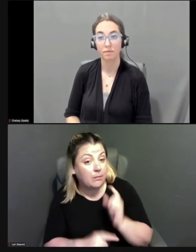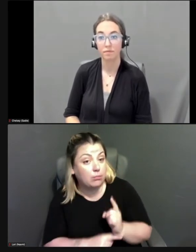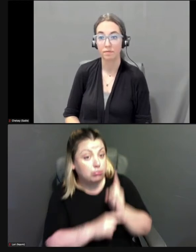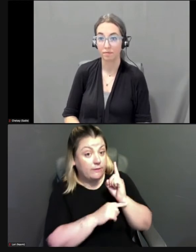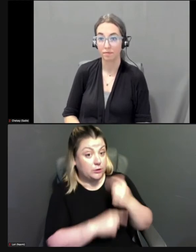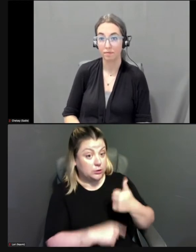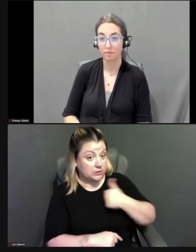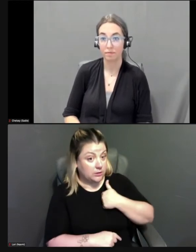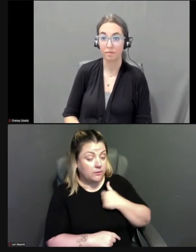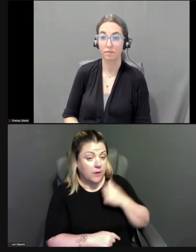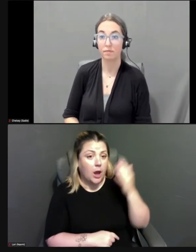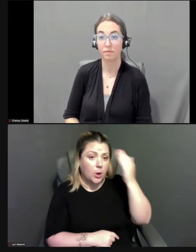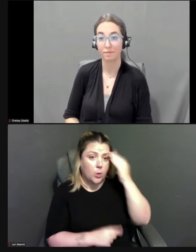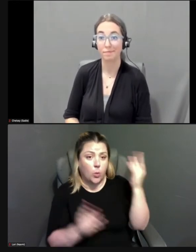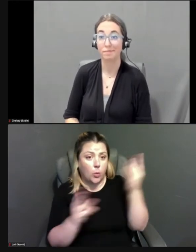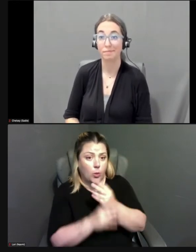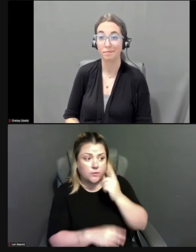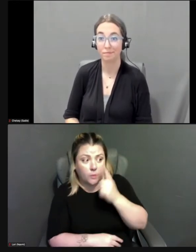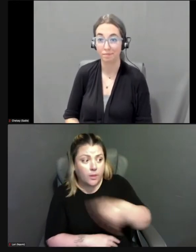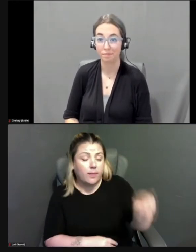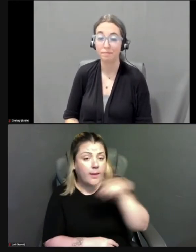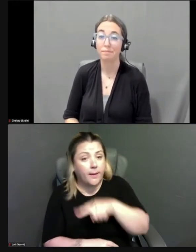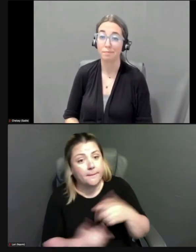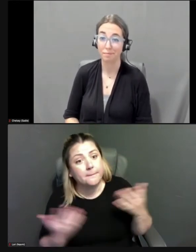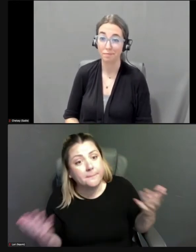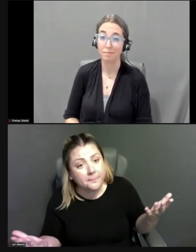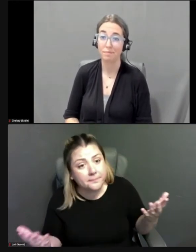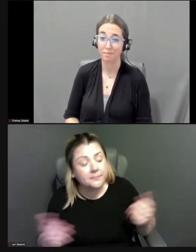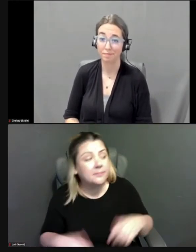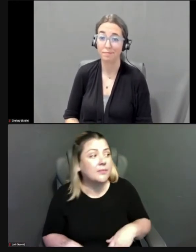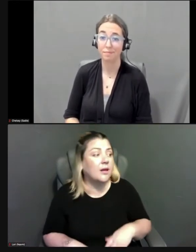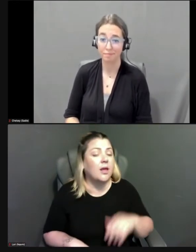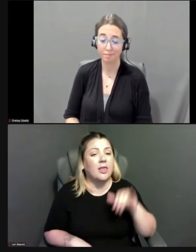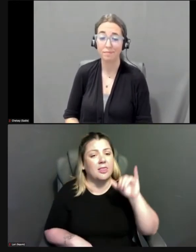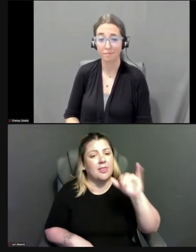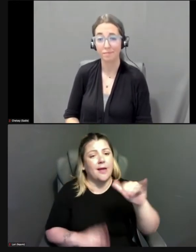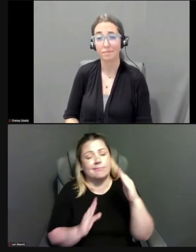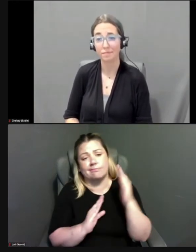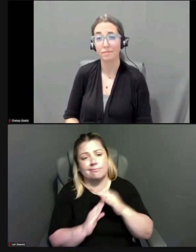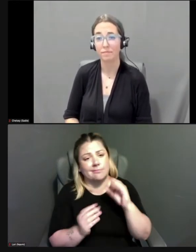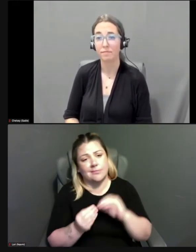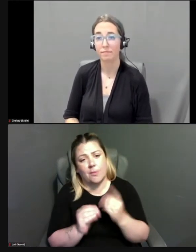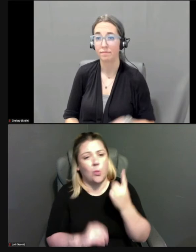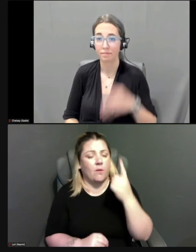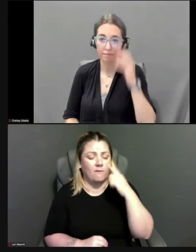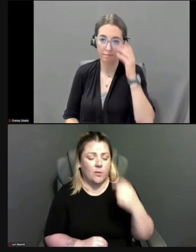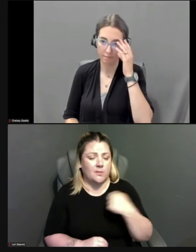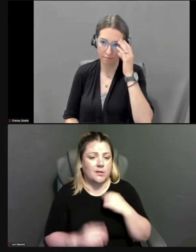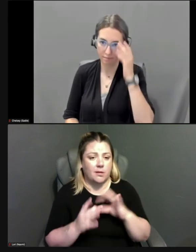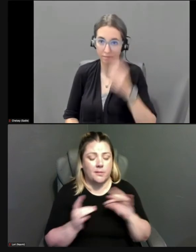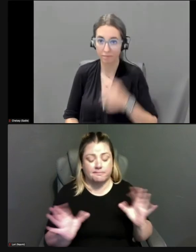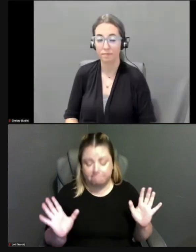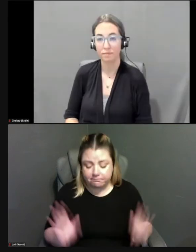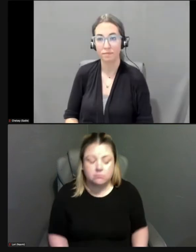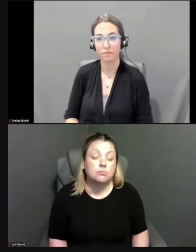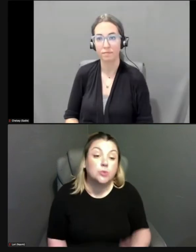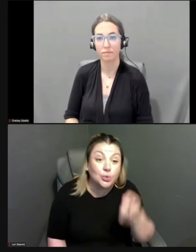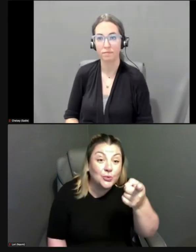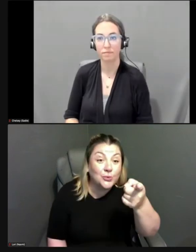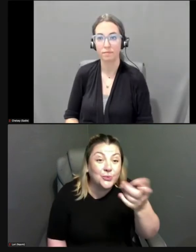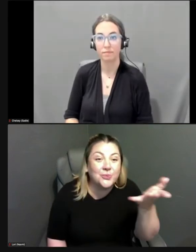I do. Oh, so, yeah, that I would say that's the number one most challenging thing for me. How about you? I think for